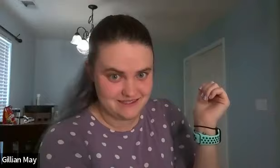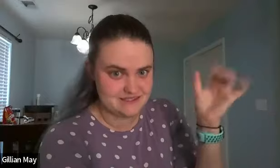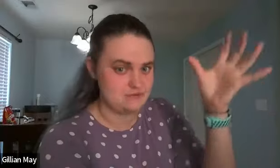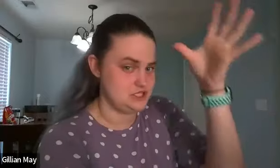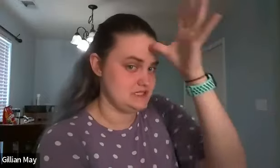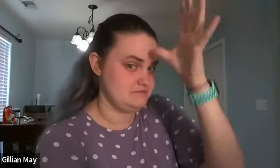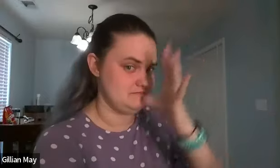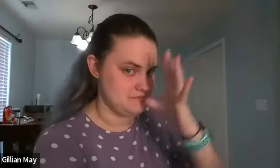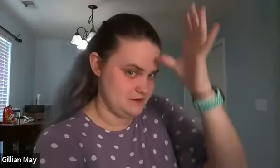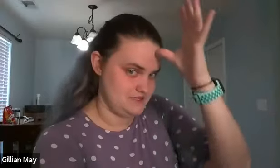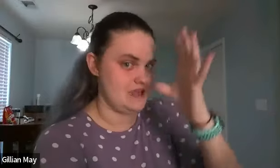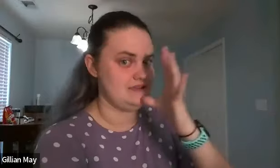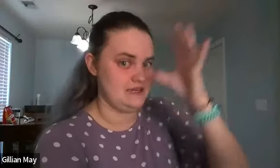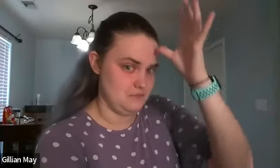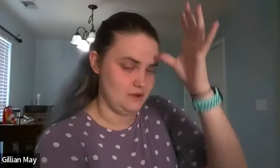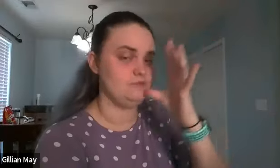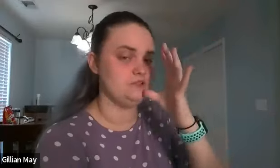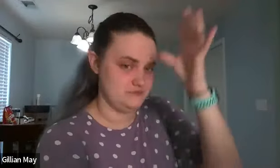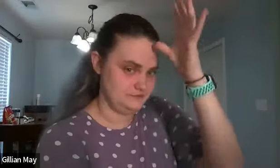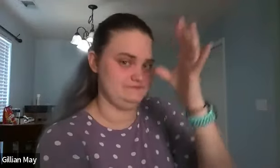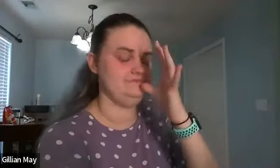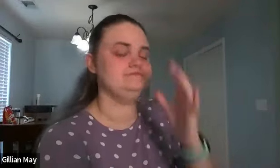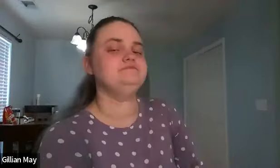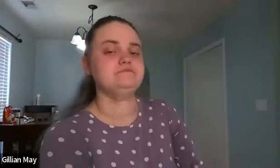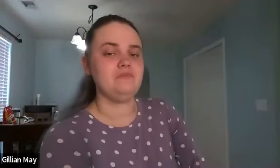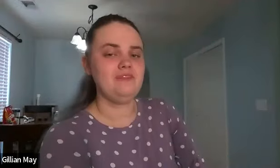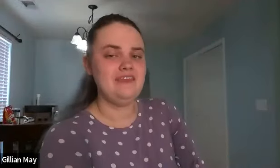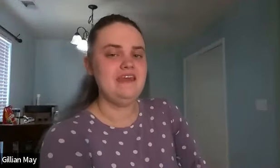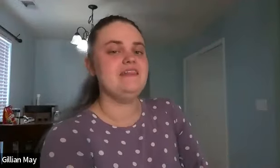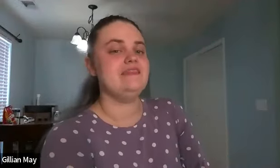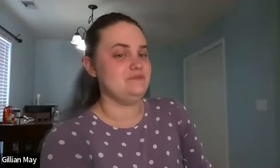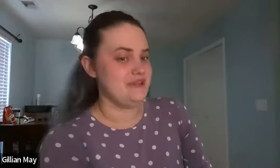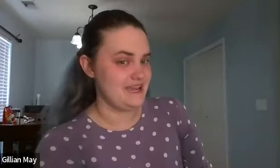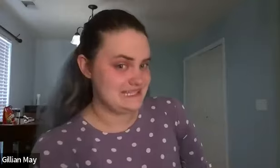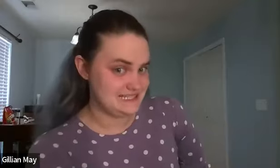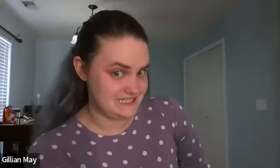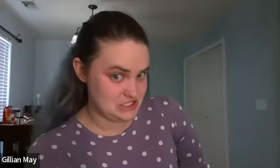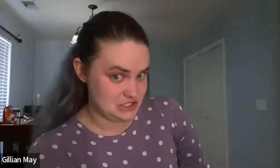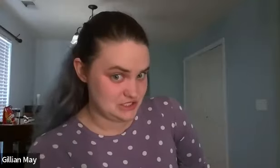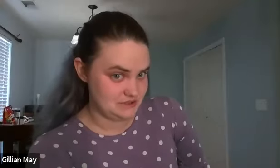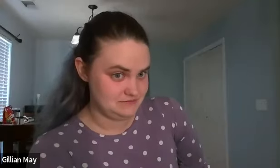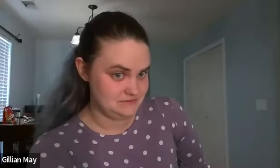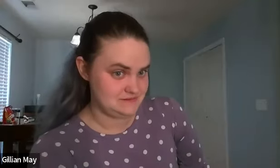parents, which is mom, dad, mom, whichever. Then we had sister.